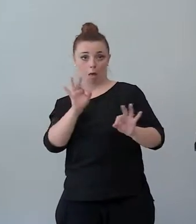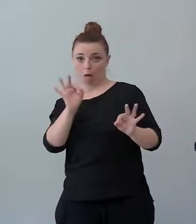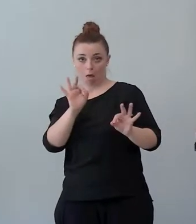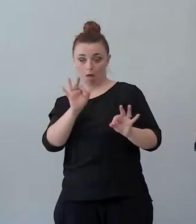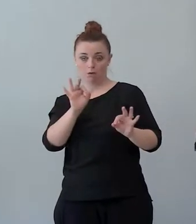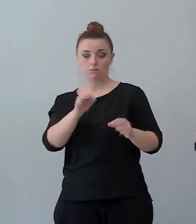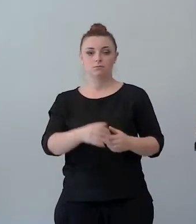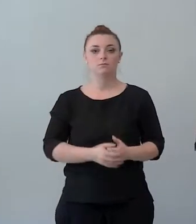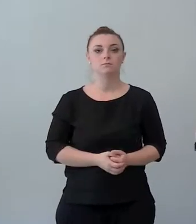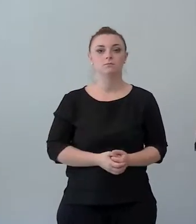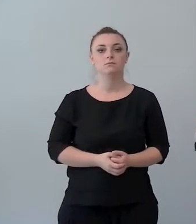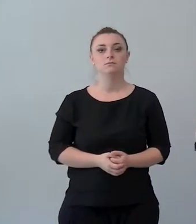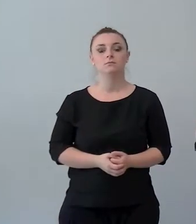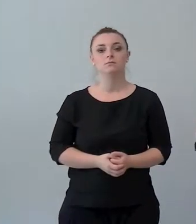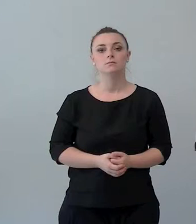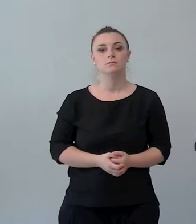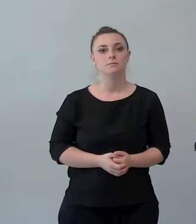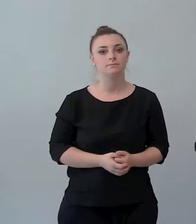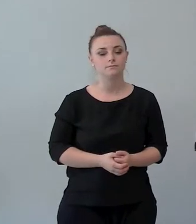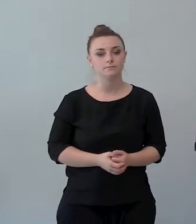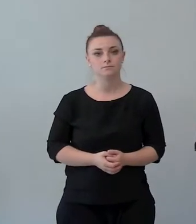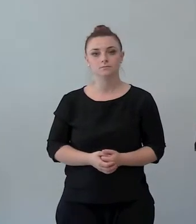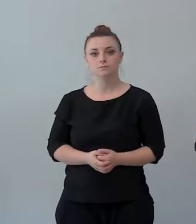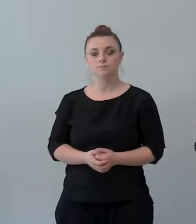isn't your choice